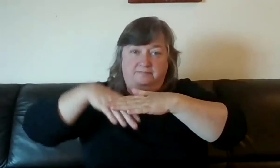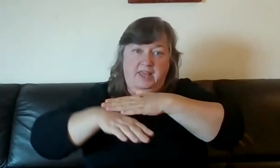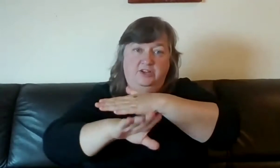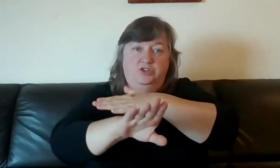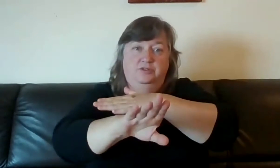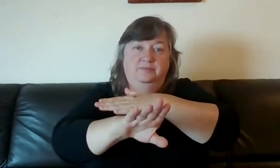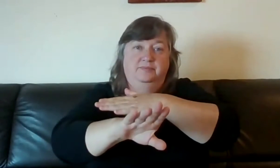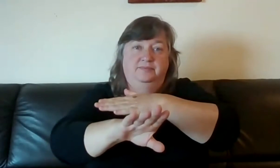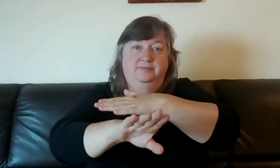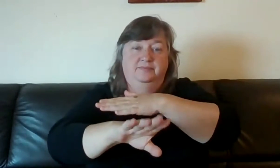Enter.